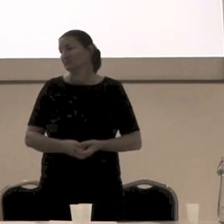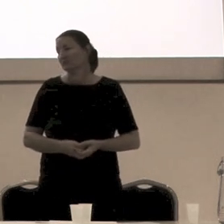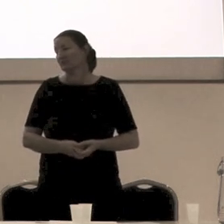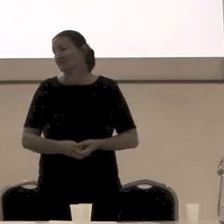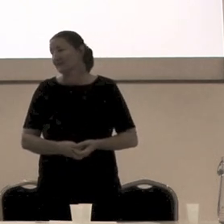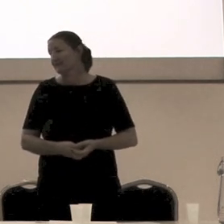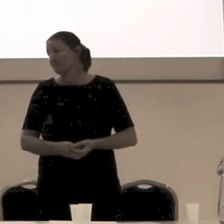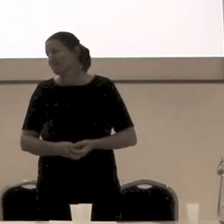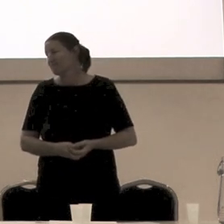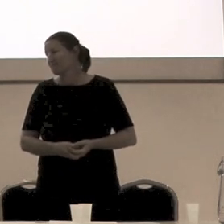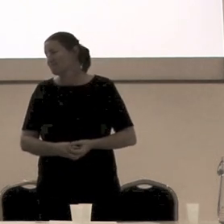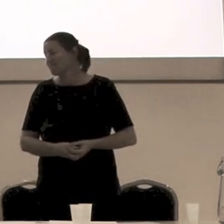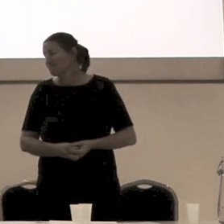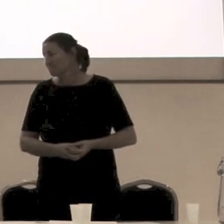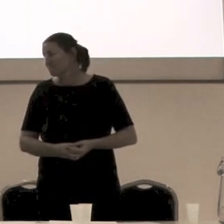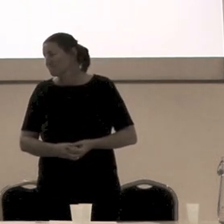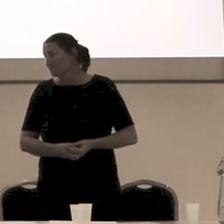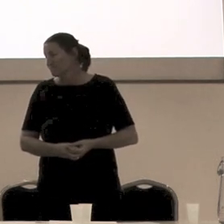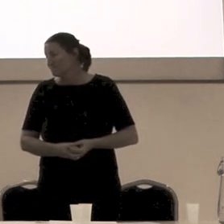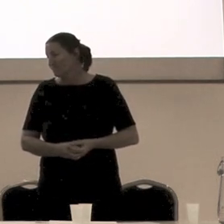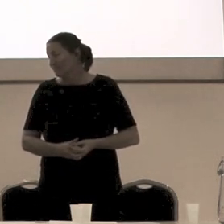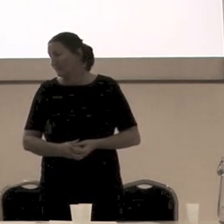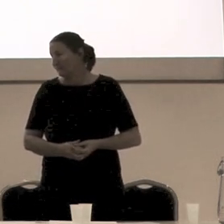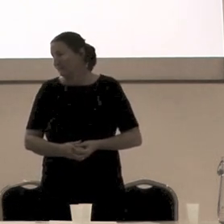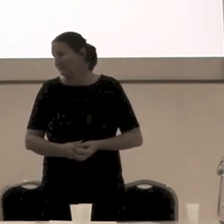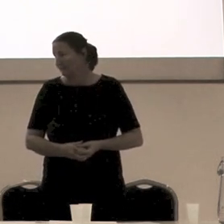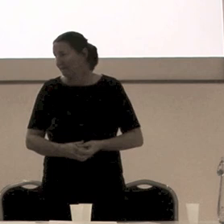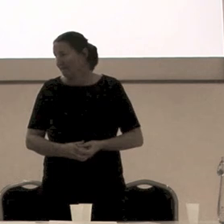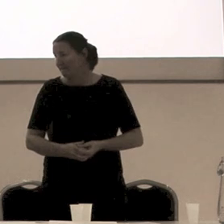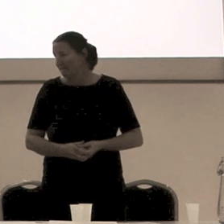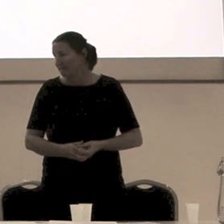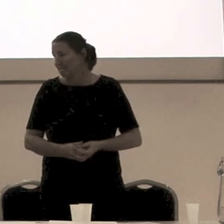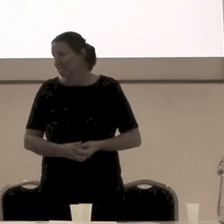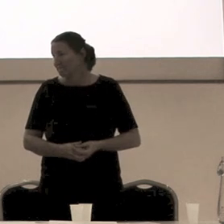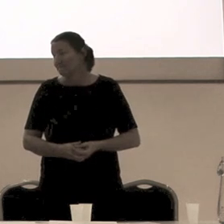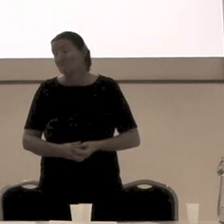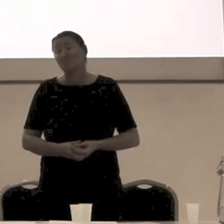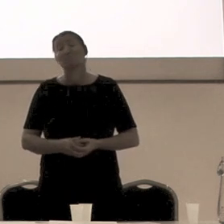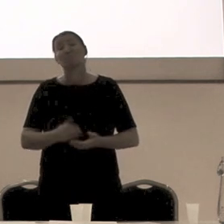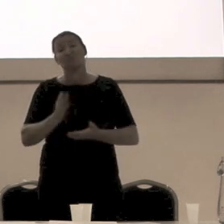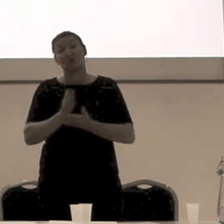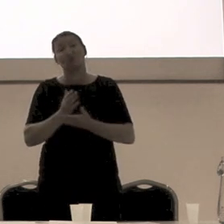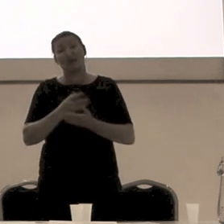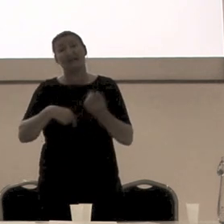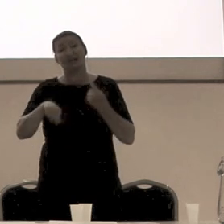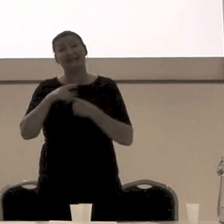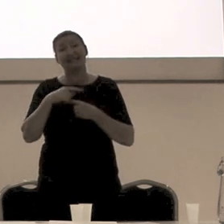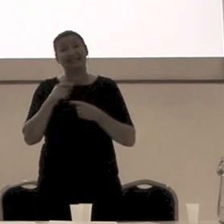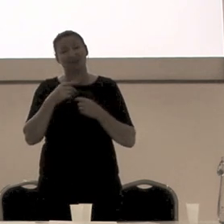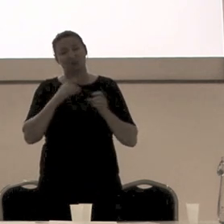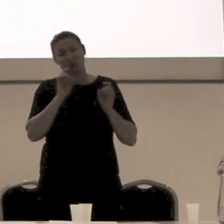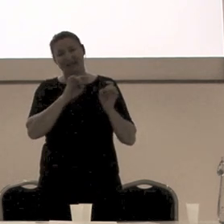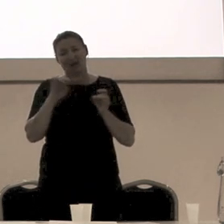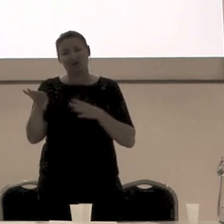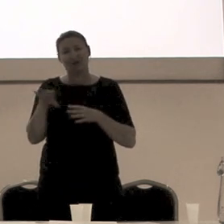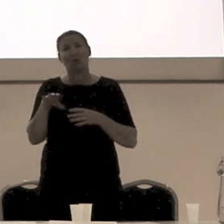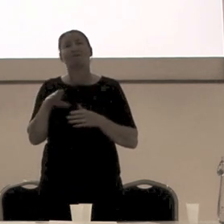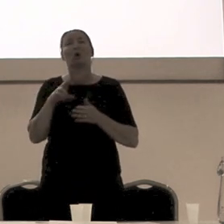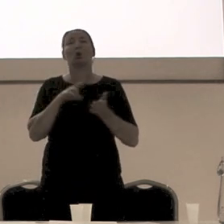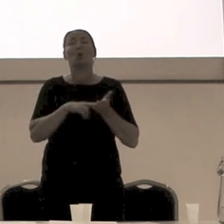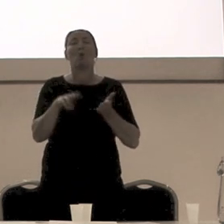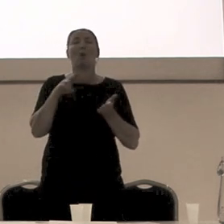everything else we've heard from these speakers? Well, we need to get rid of normal. What is